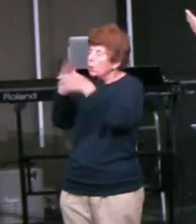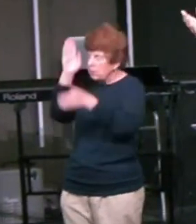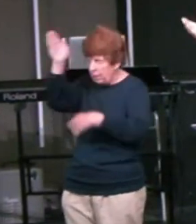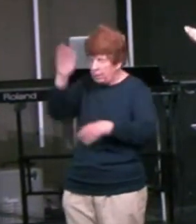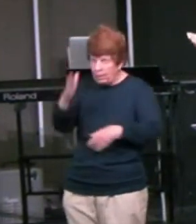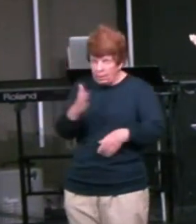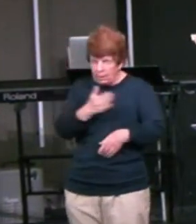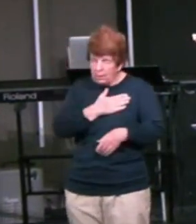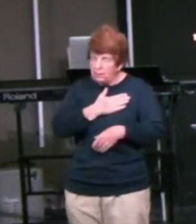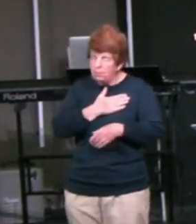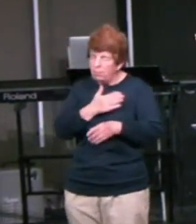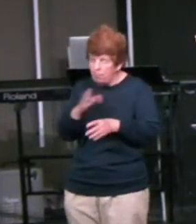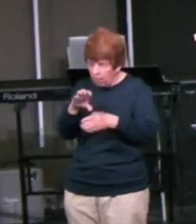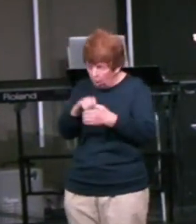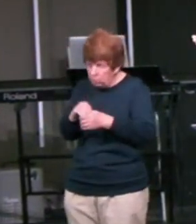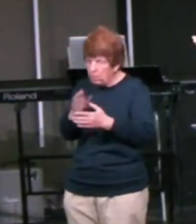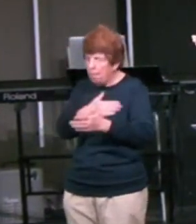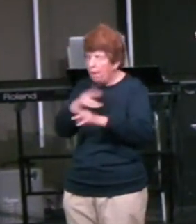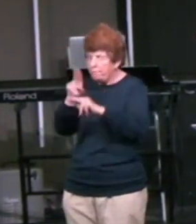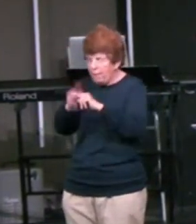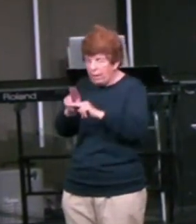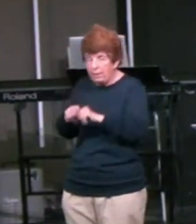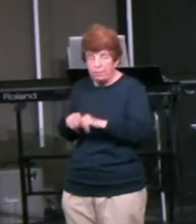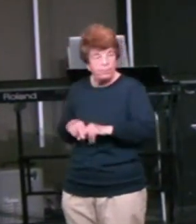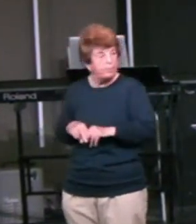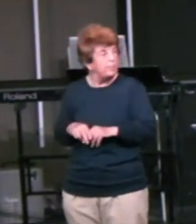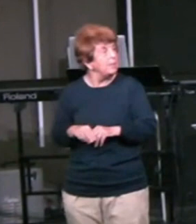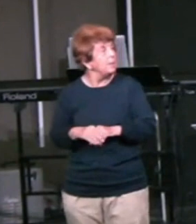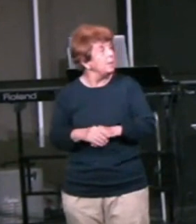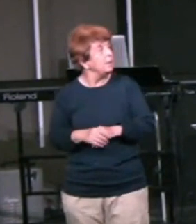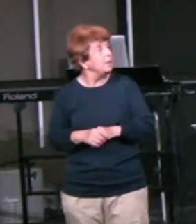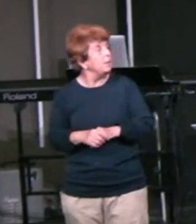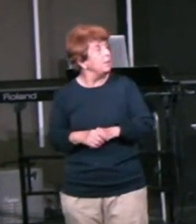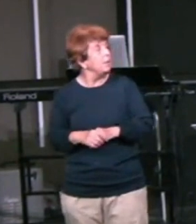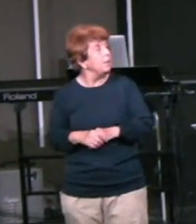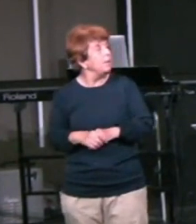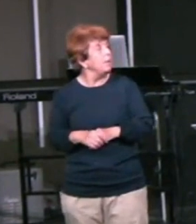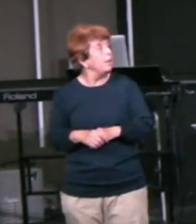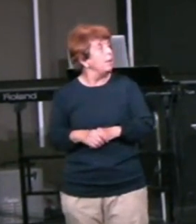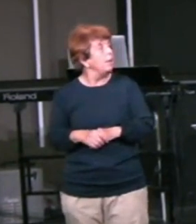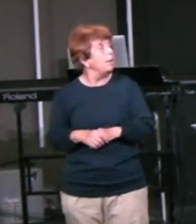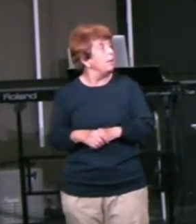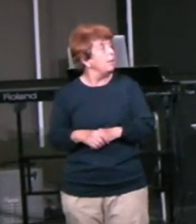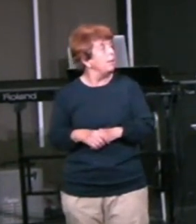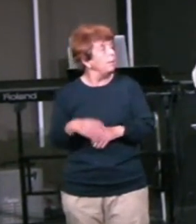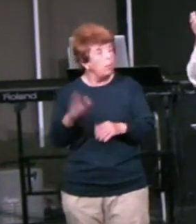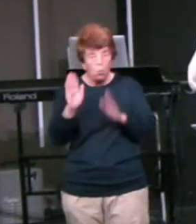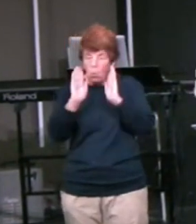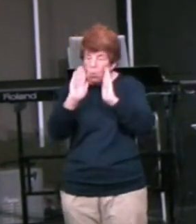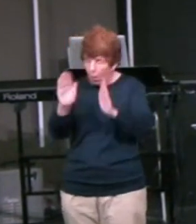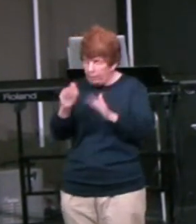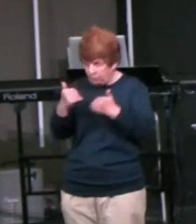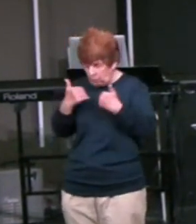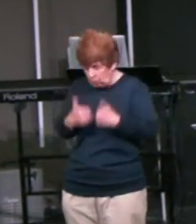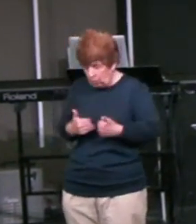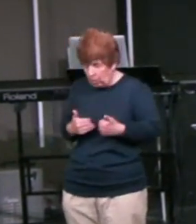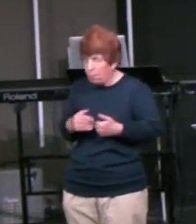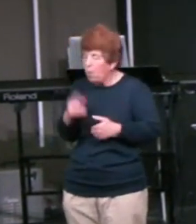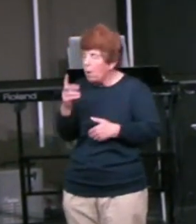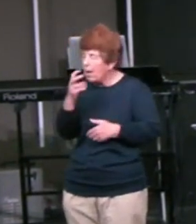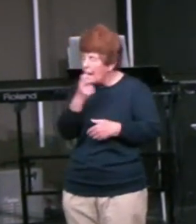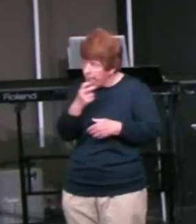These are my father's. Now wait there, I've missed a line. wonderful riches more than tongue can